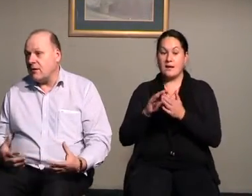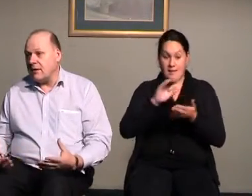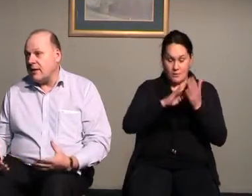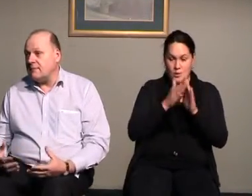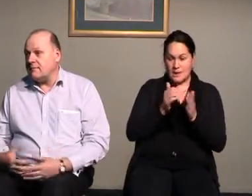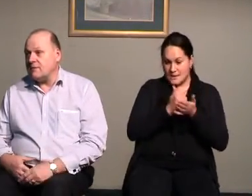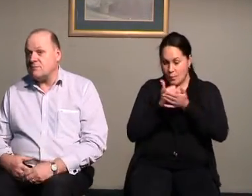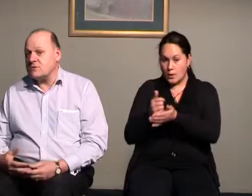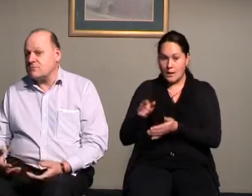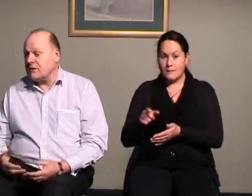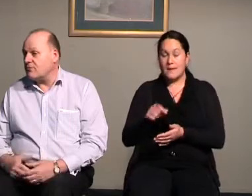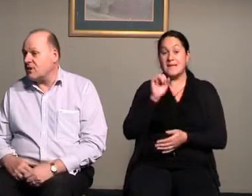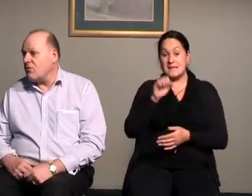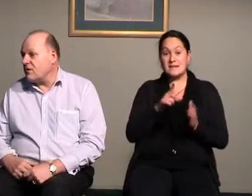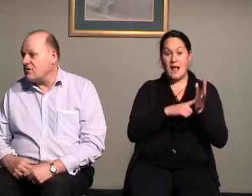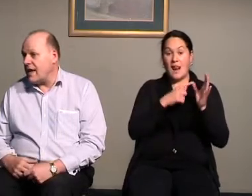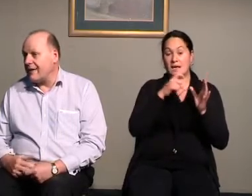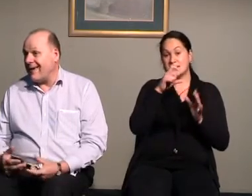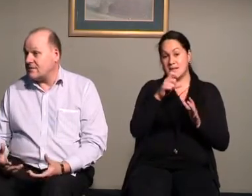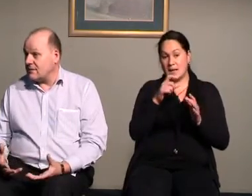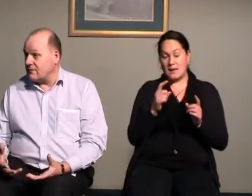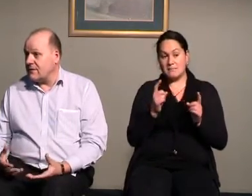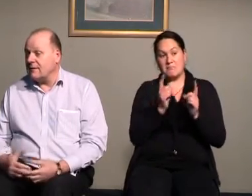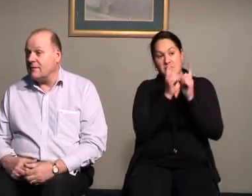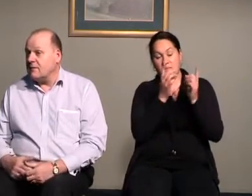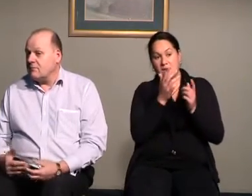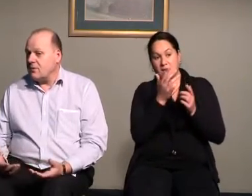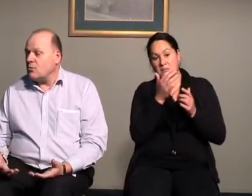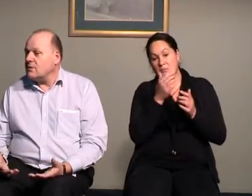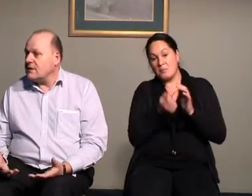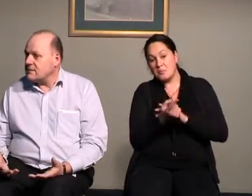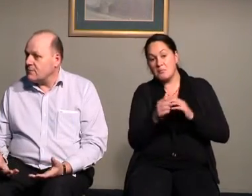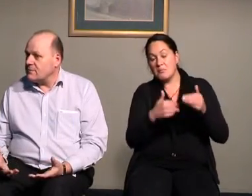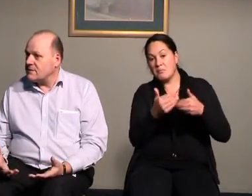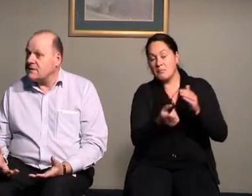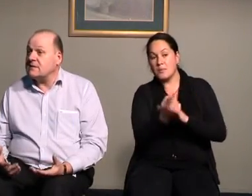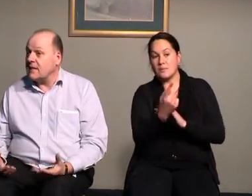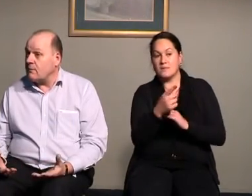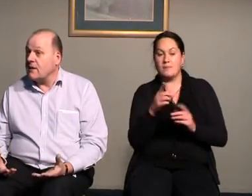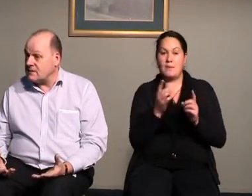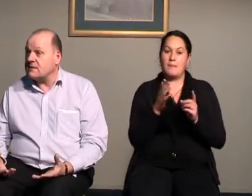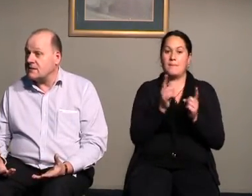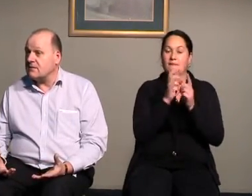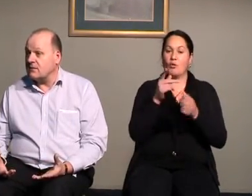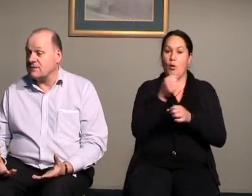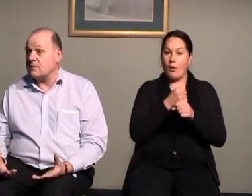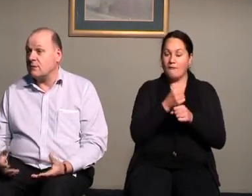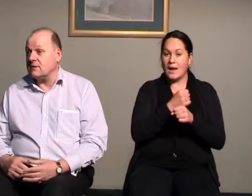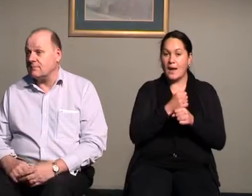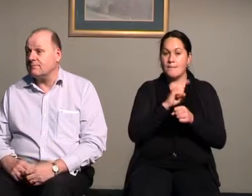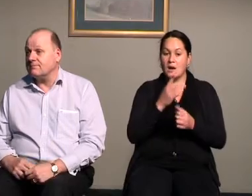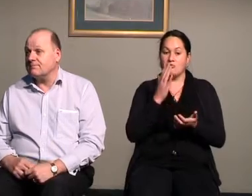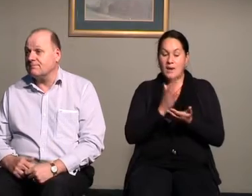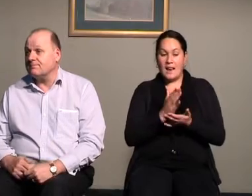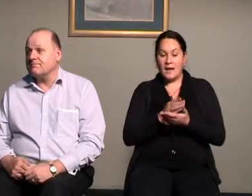connect every now and again. They meet for a coffee, chat, how's it going? But in all intents and purposes, he's now a citizen of his